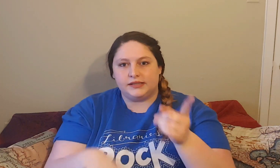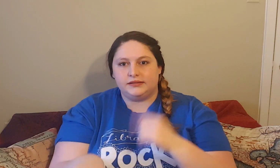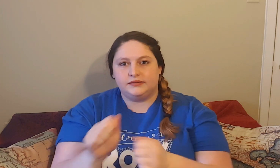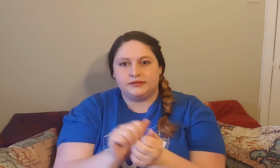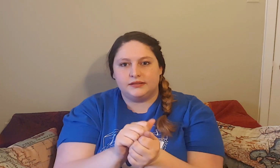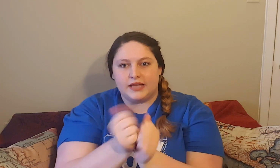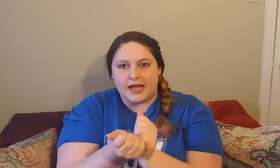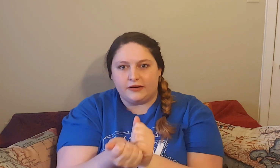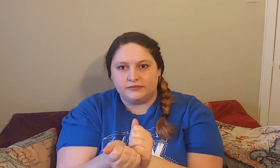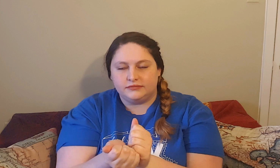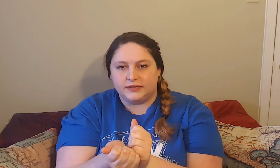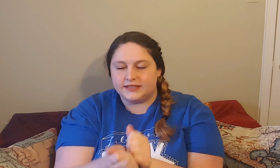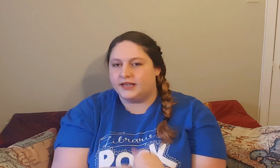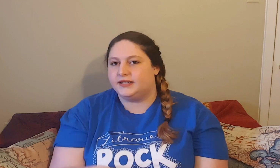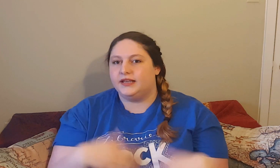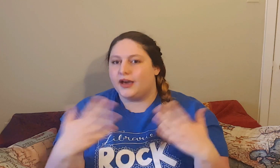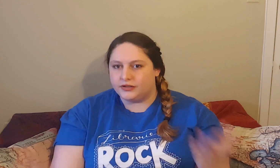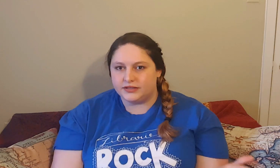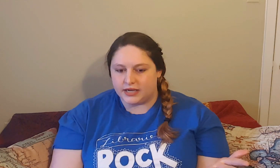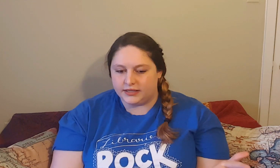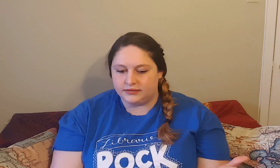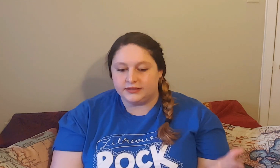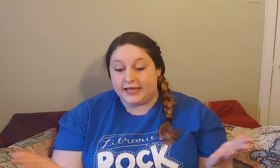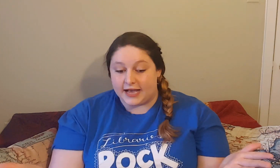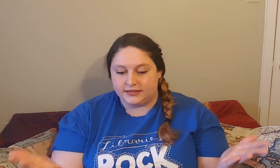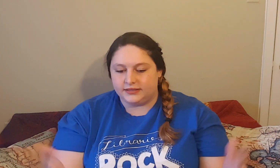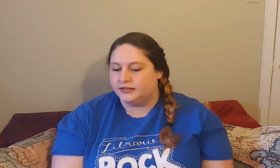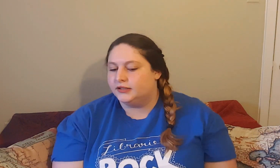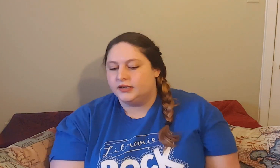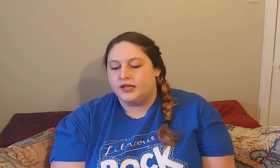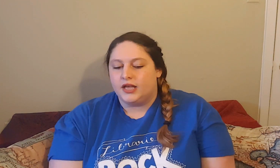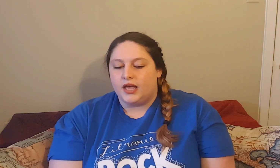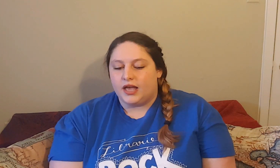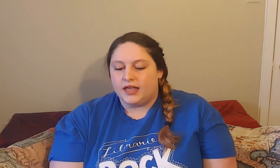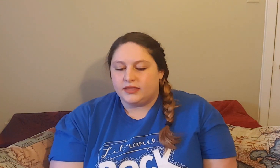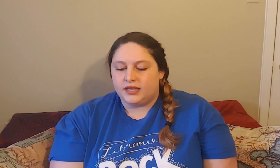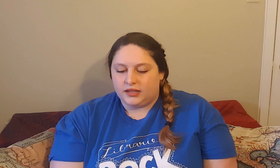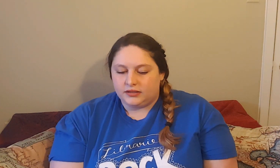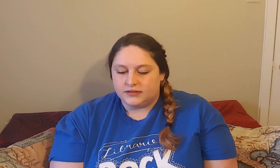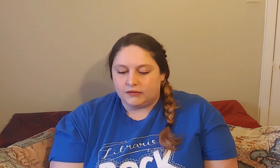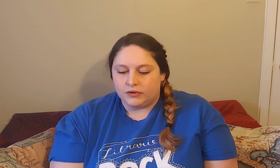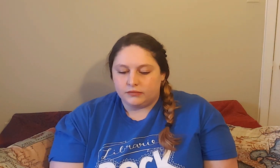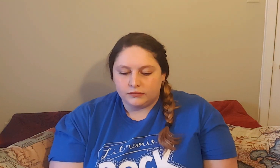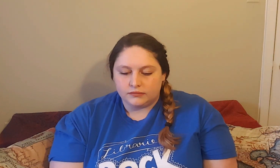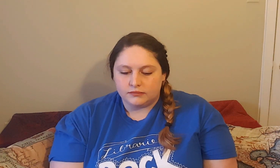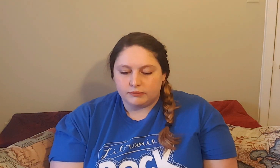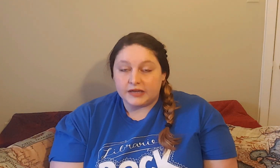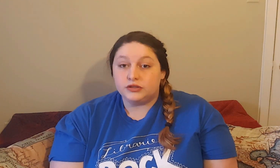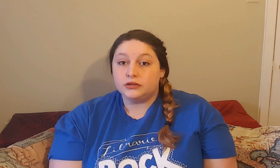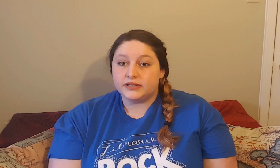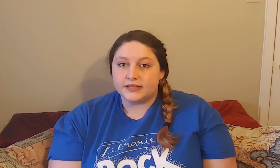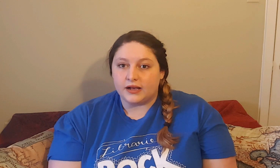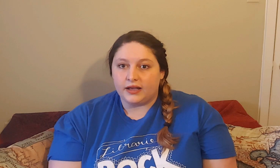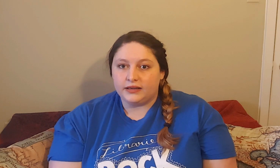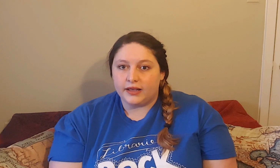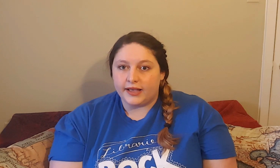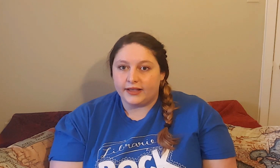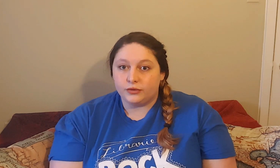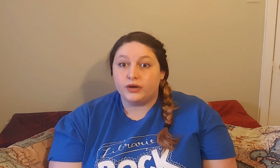Sign how. That's asking how do you sign cat. And then someone might do a sign and you want to know